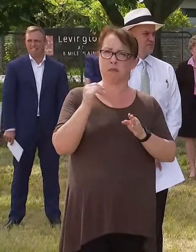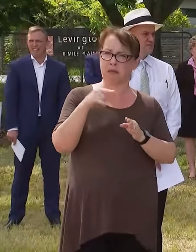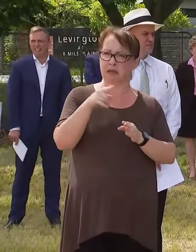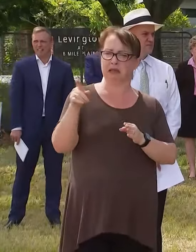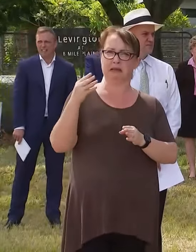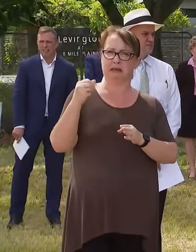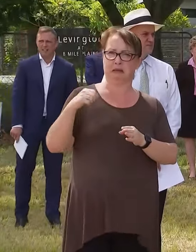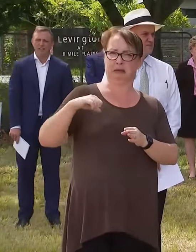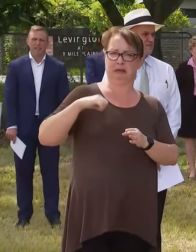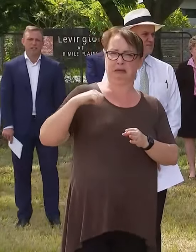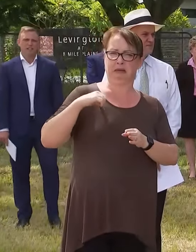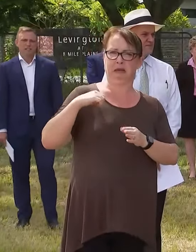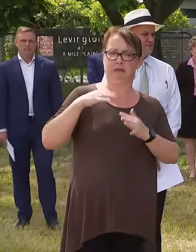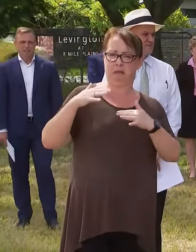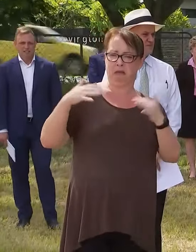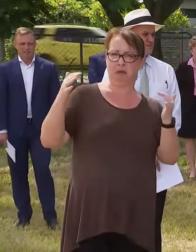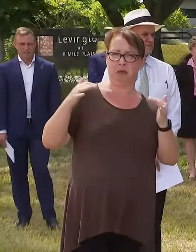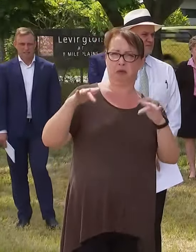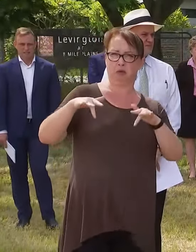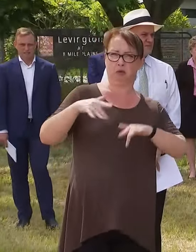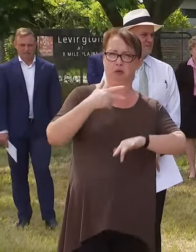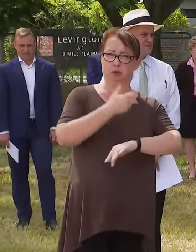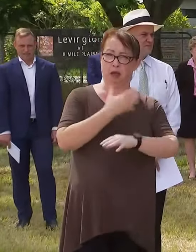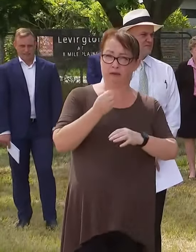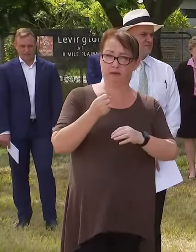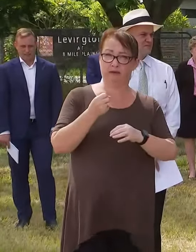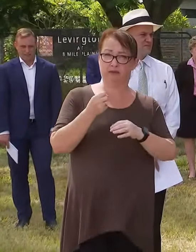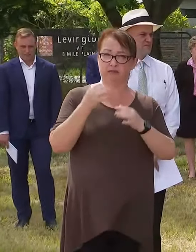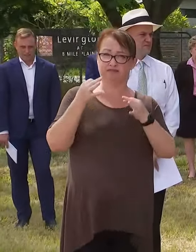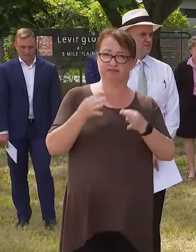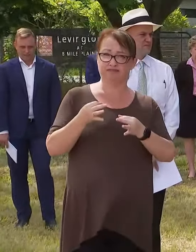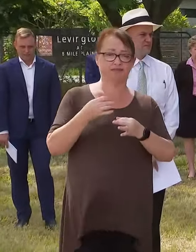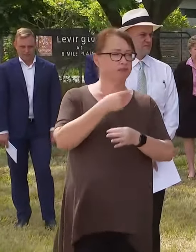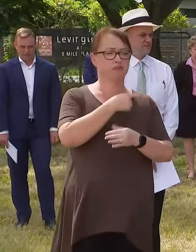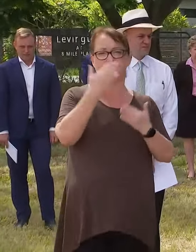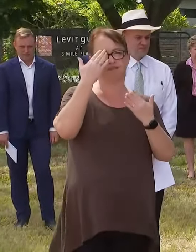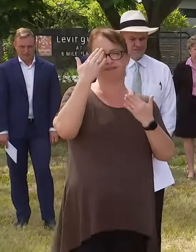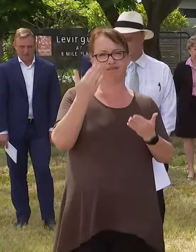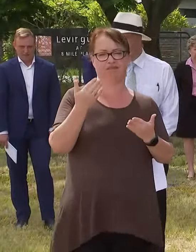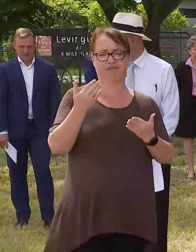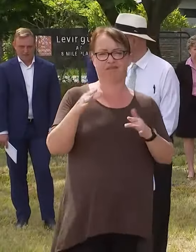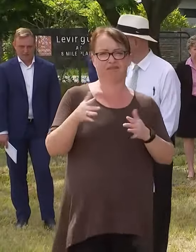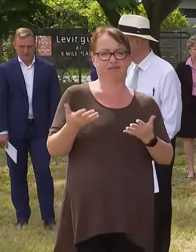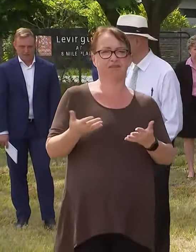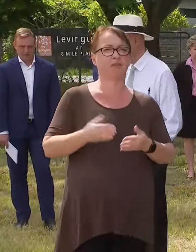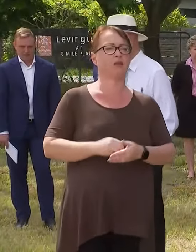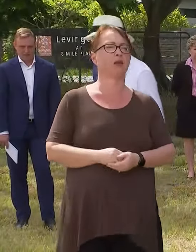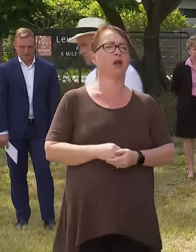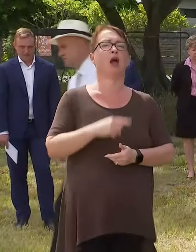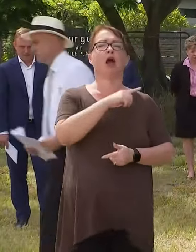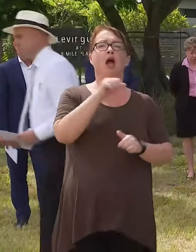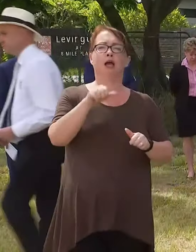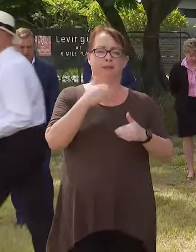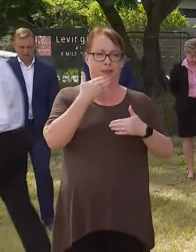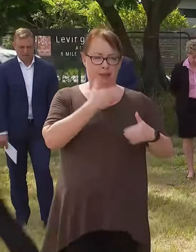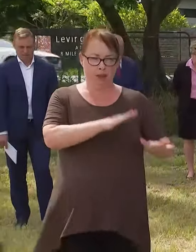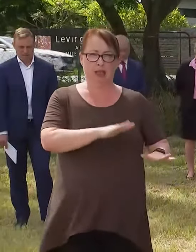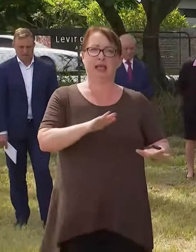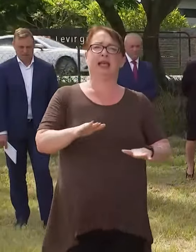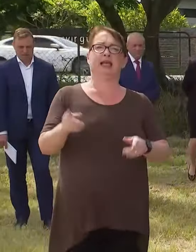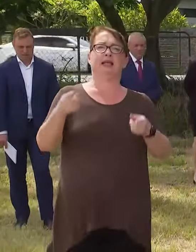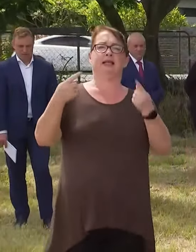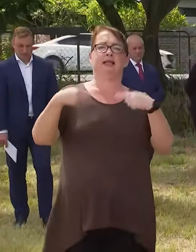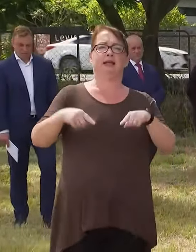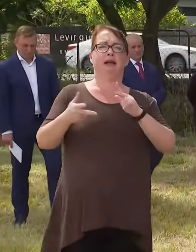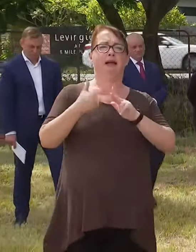service on a government employee who's been to Parliament? No, not to my knowledge. No. Okay. All right, thanks. Today we have another key announcement,